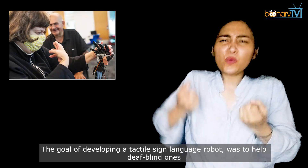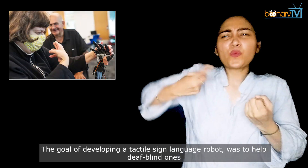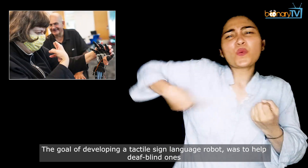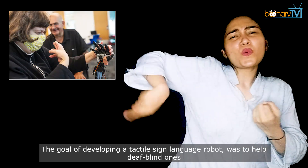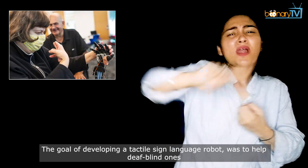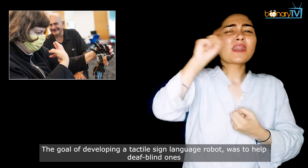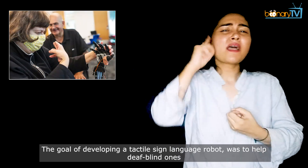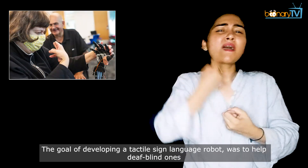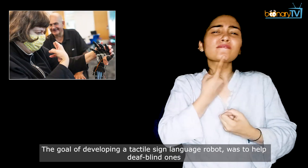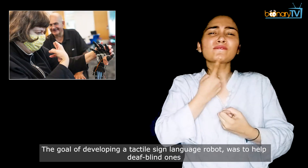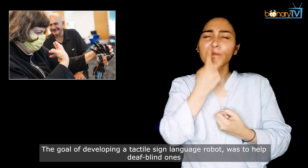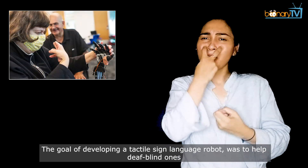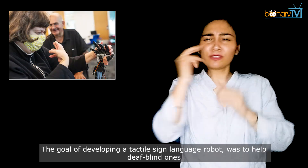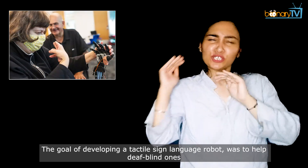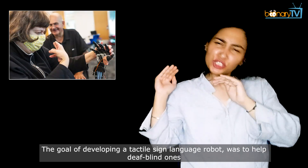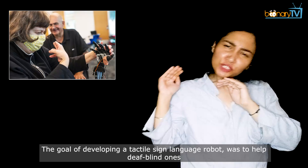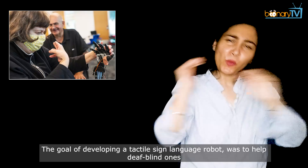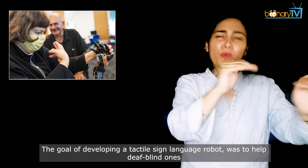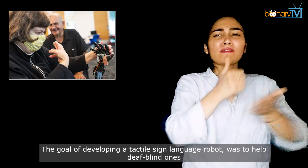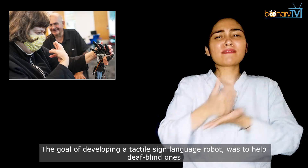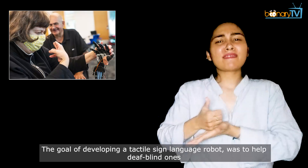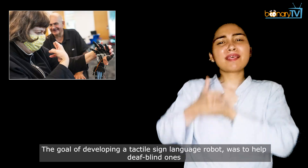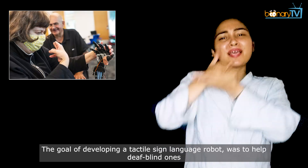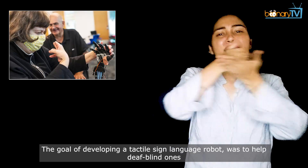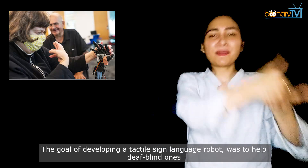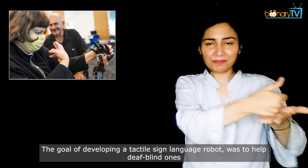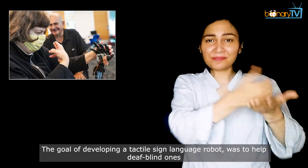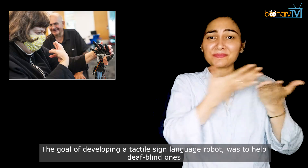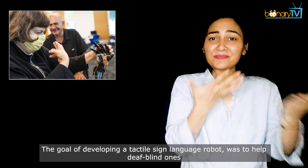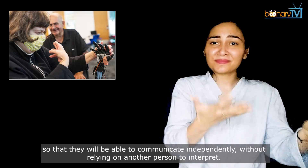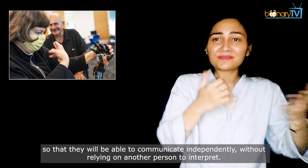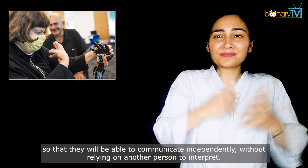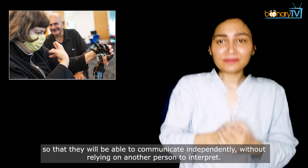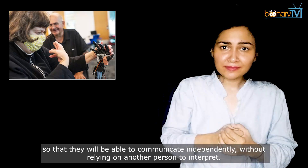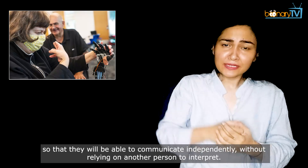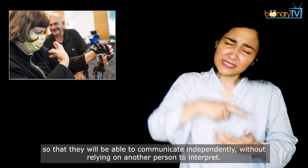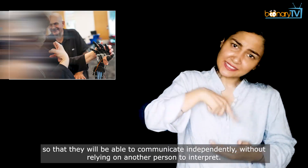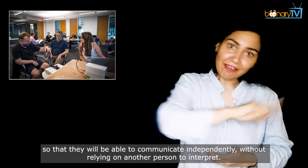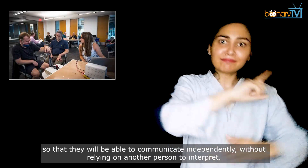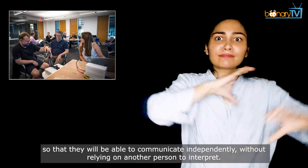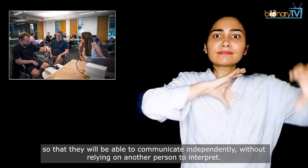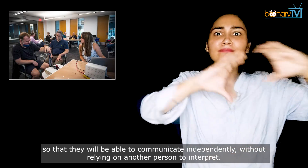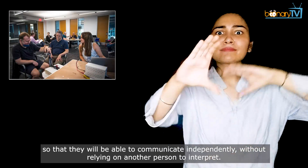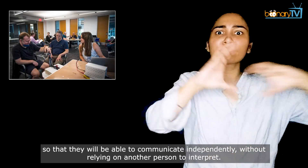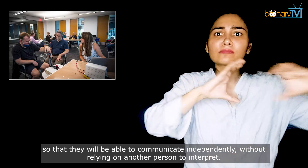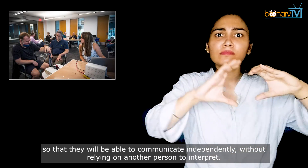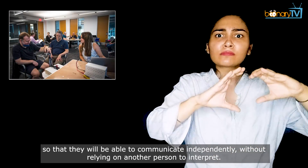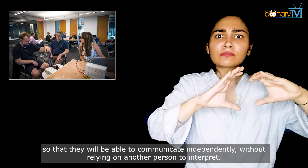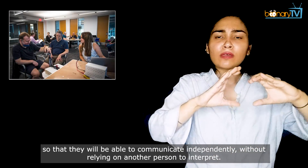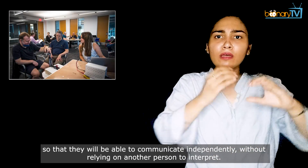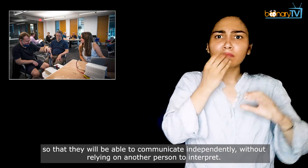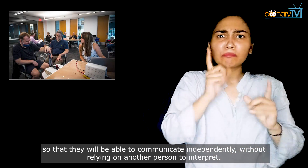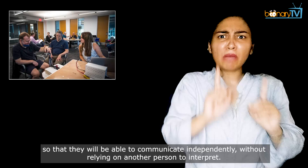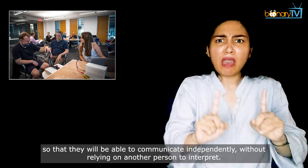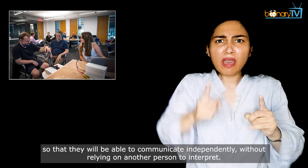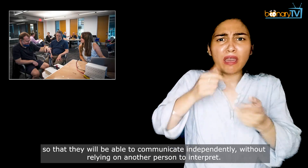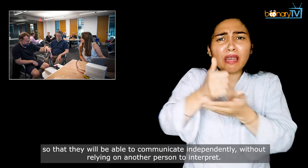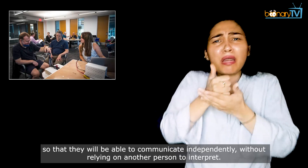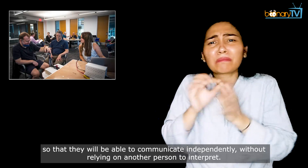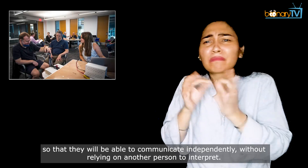language robot was to help deaf-blind ones so that they will be able to communicate independently without